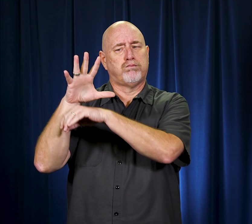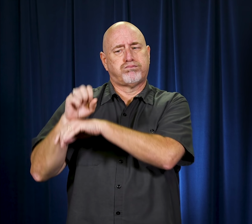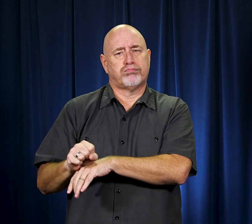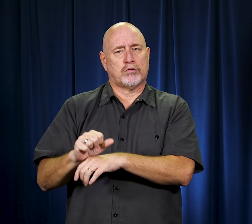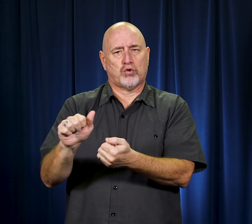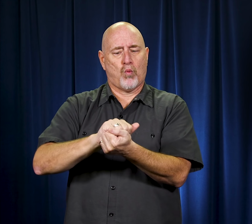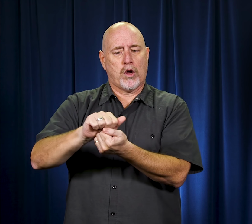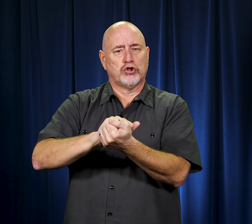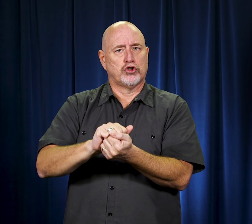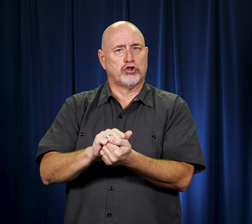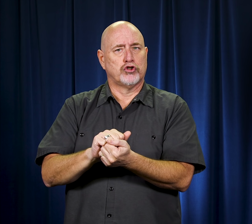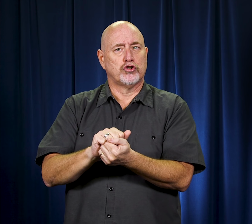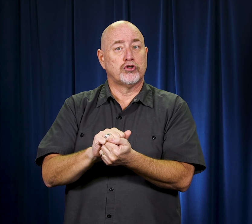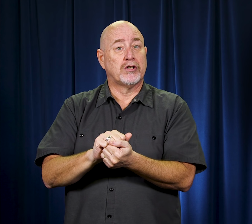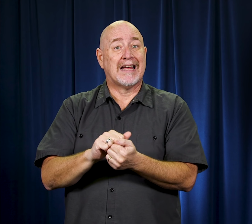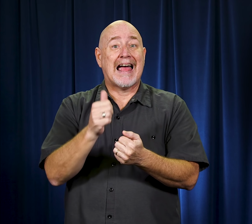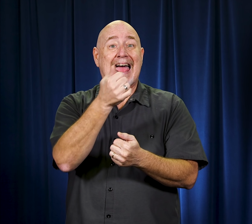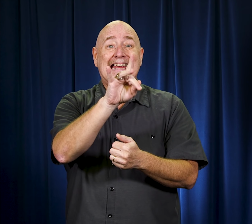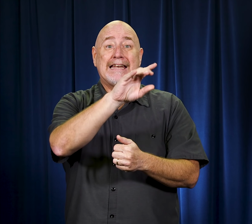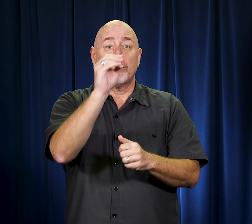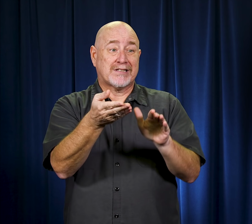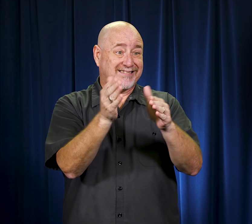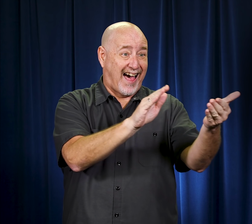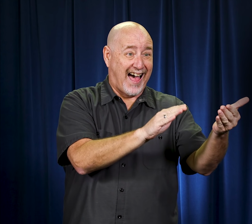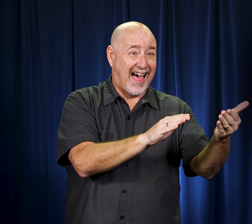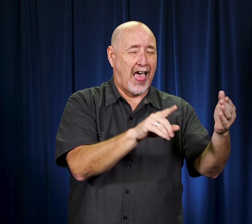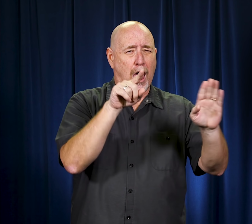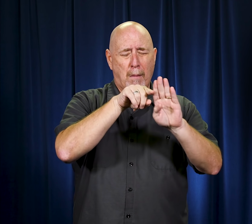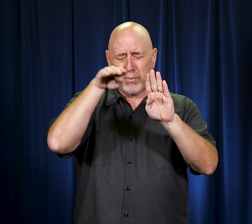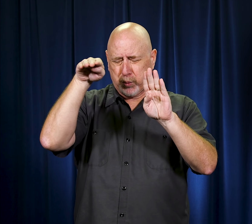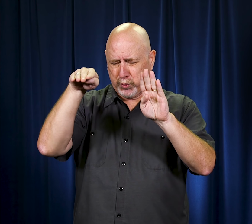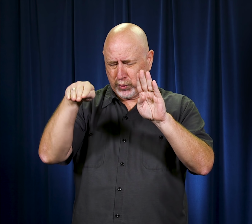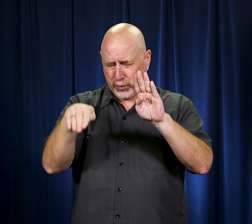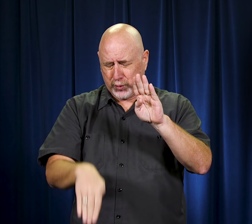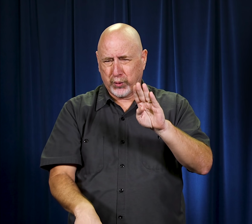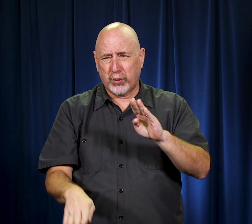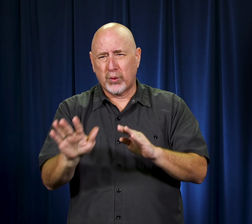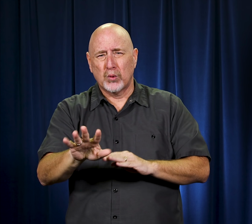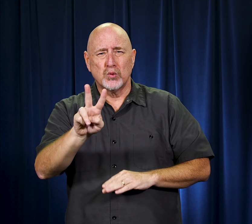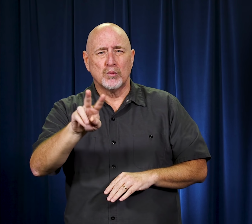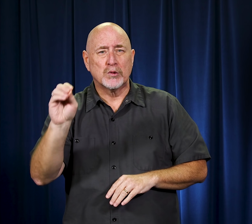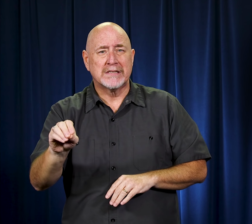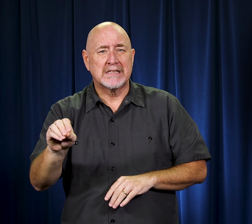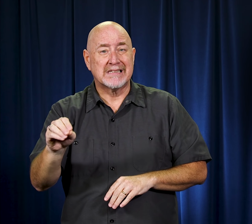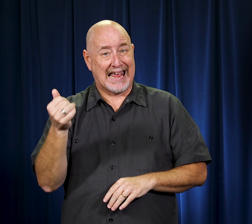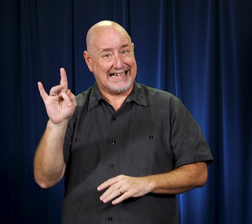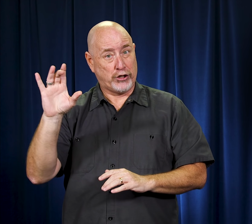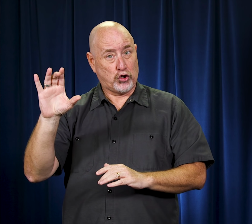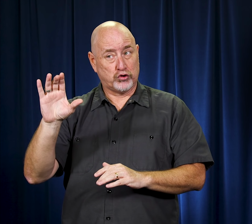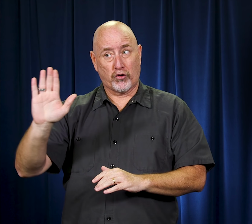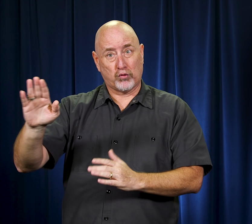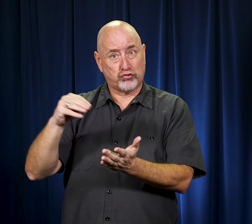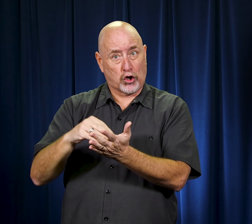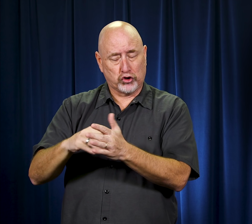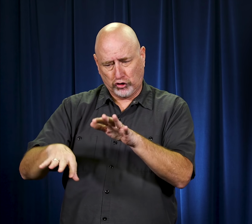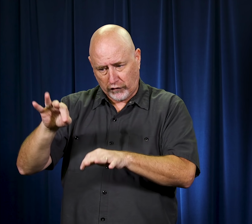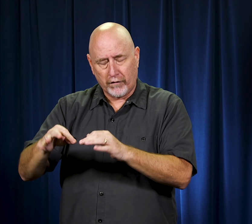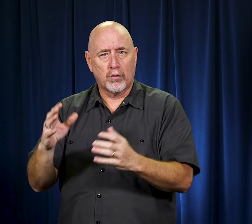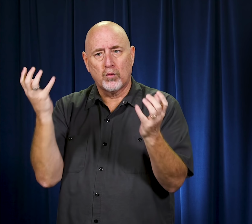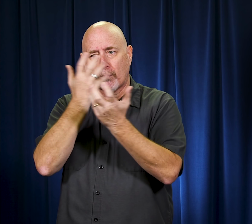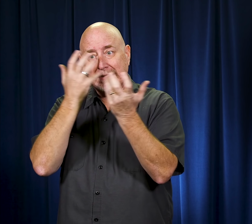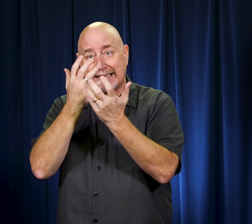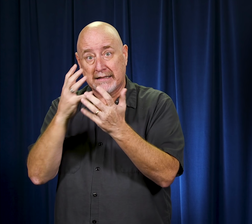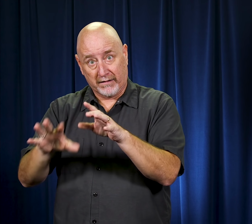the death rate plummeted from 18% to about 2%. These doctors in the mid-1800s had made an amazing